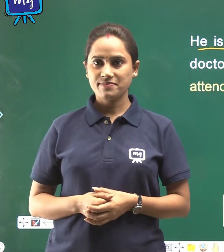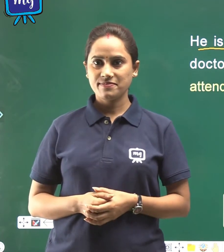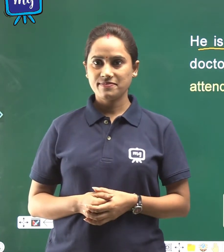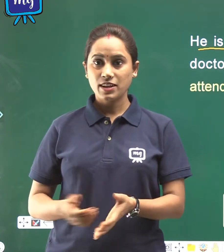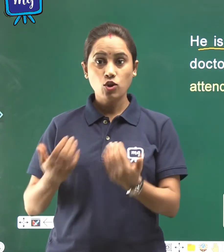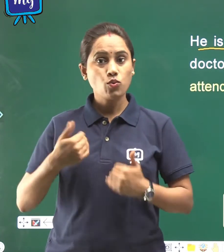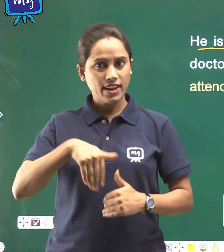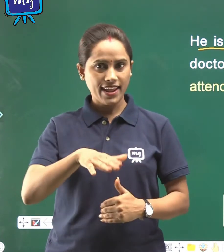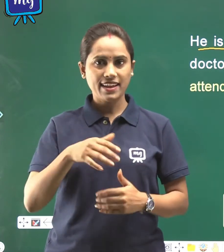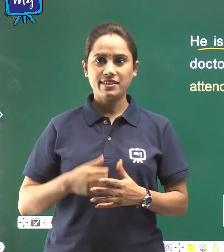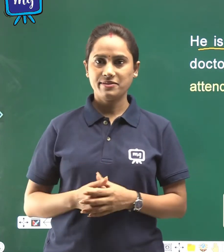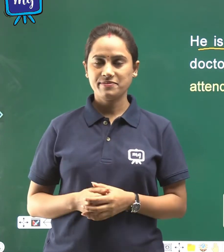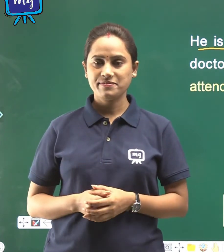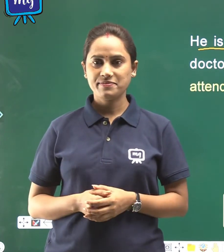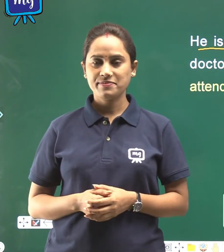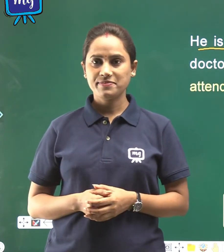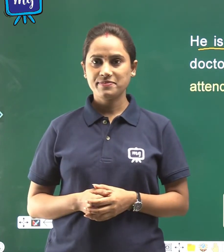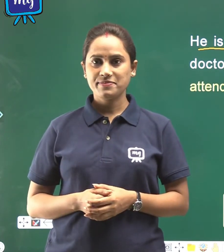to take